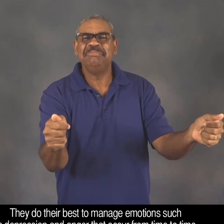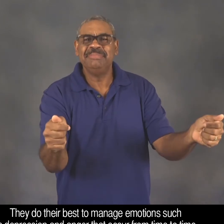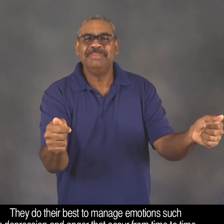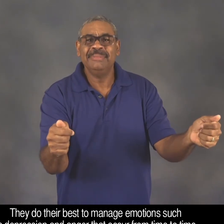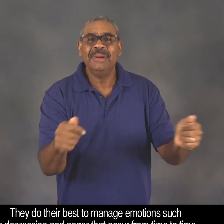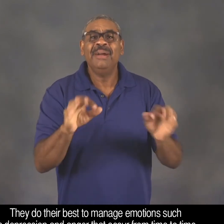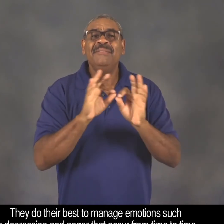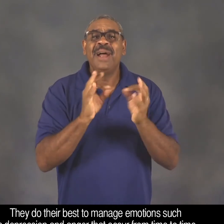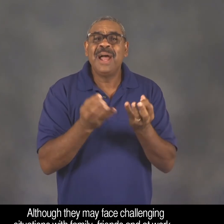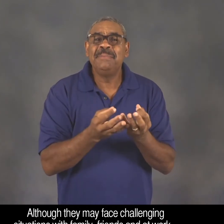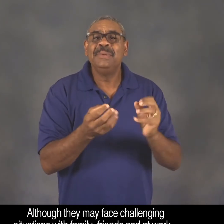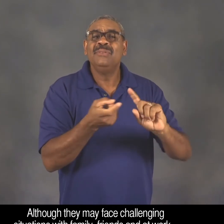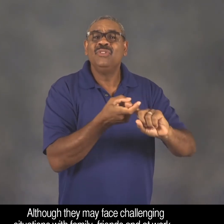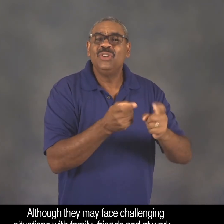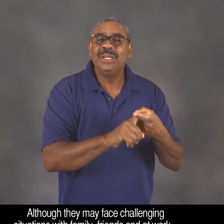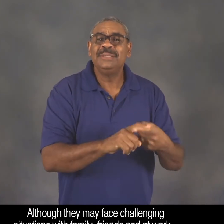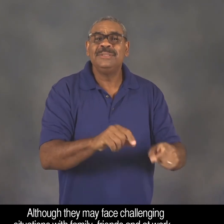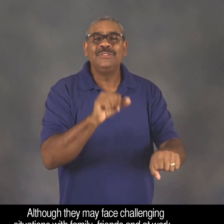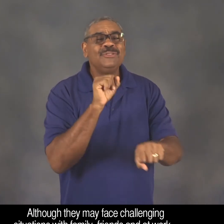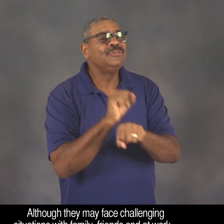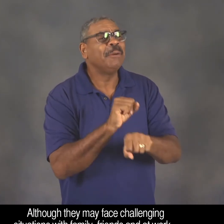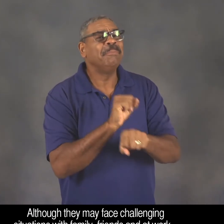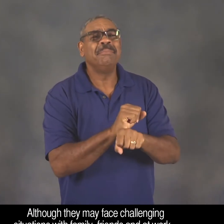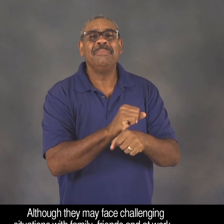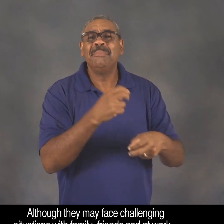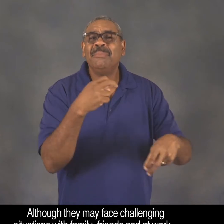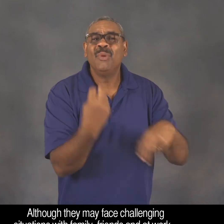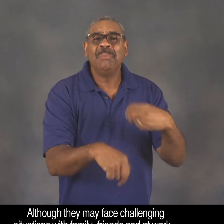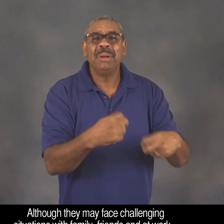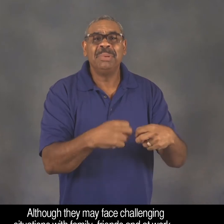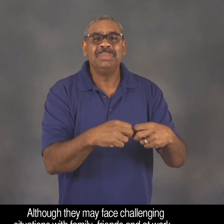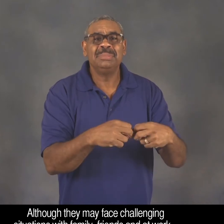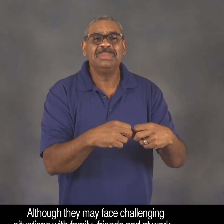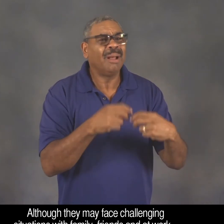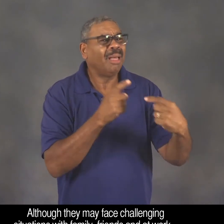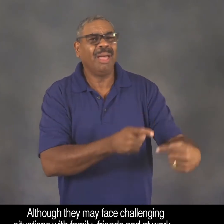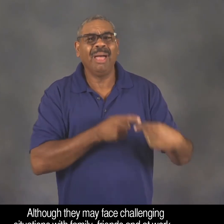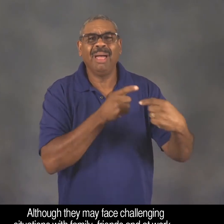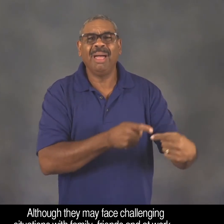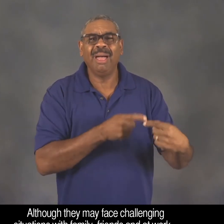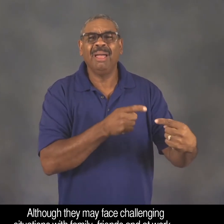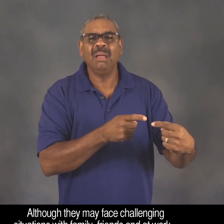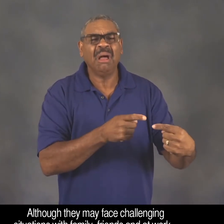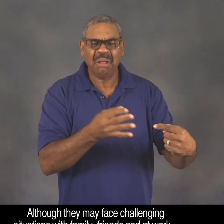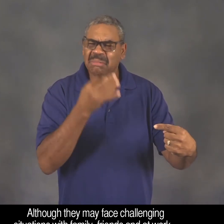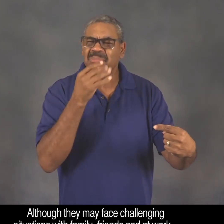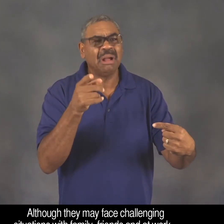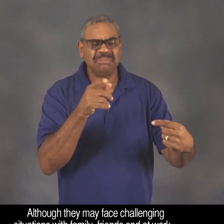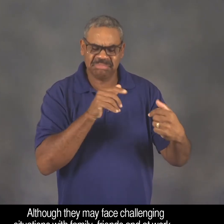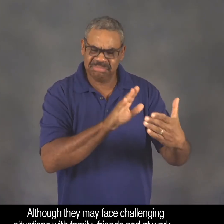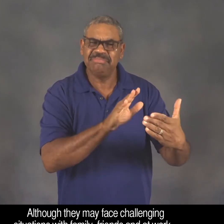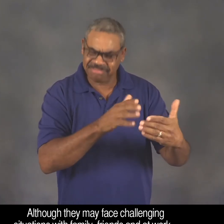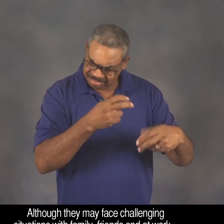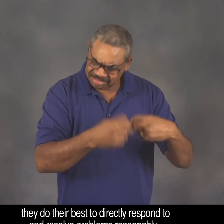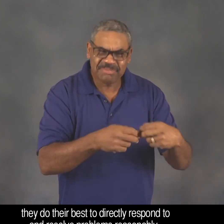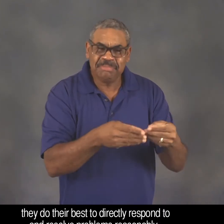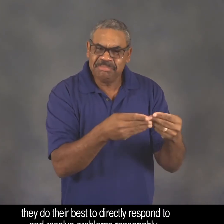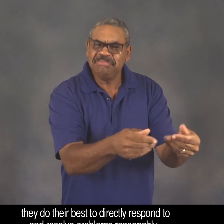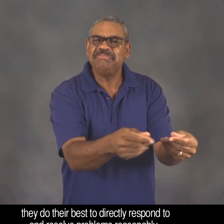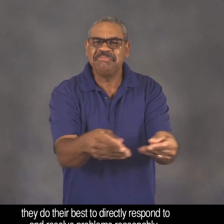to time. Although they may face challenging situations with family, friends, and at work,